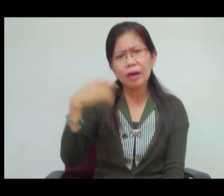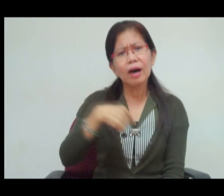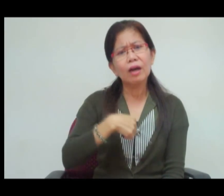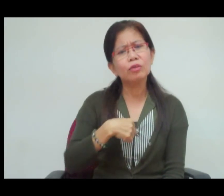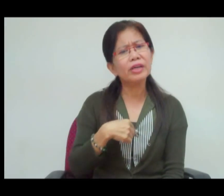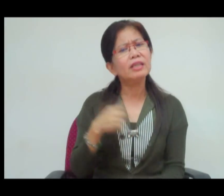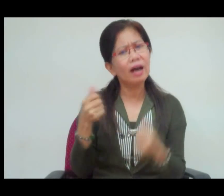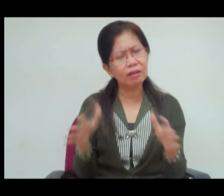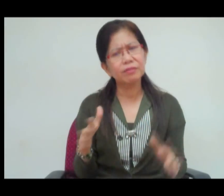I already have